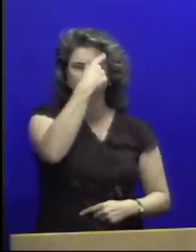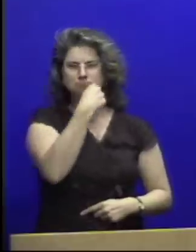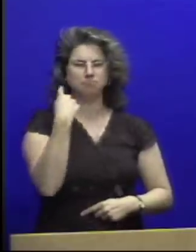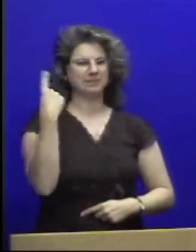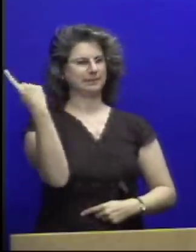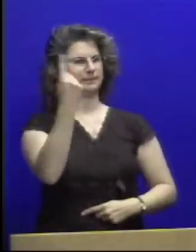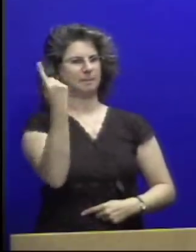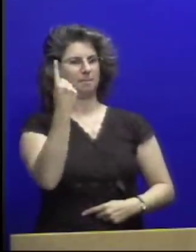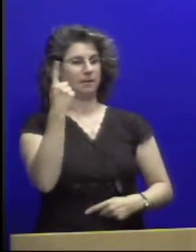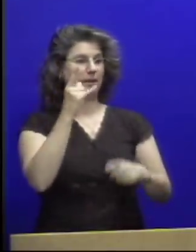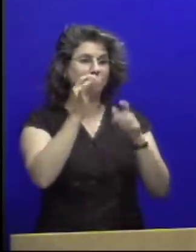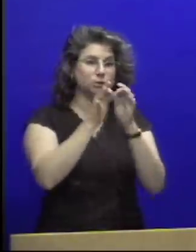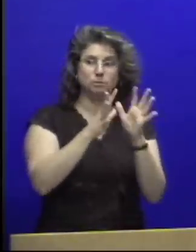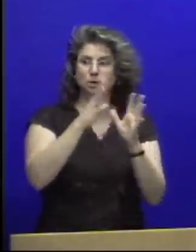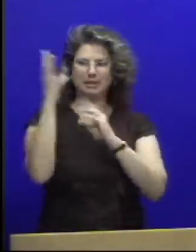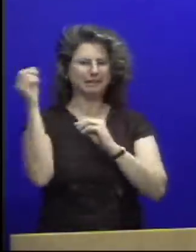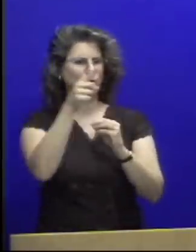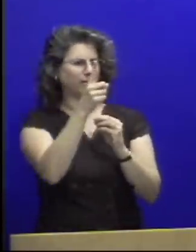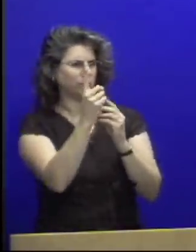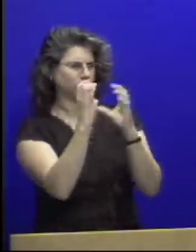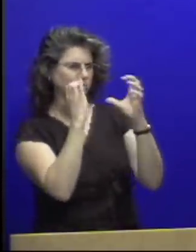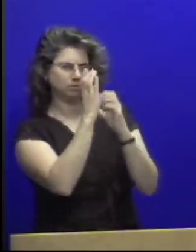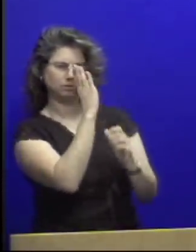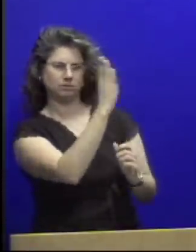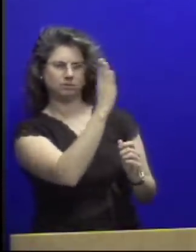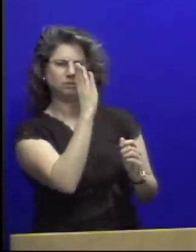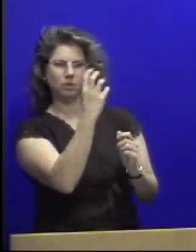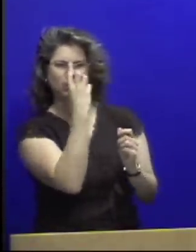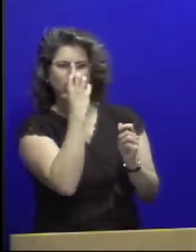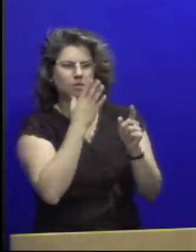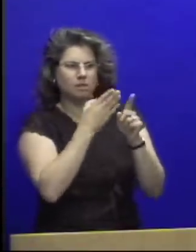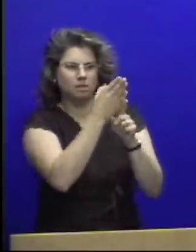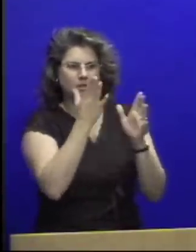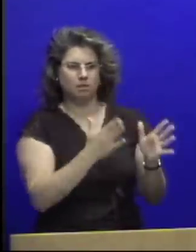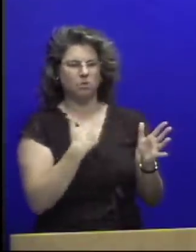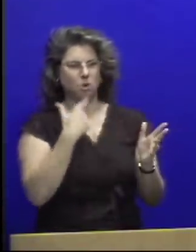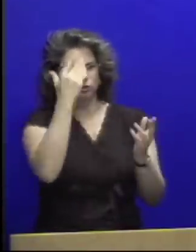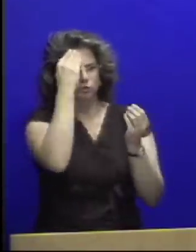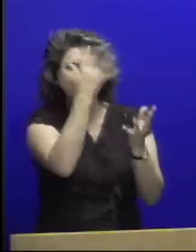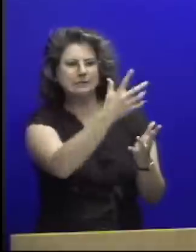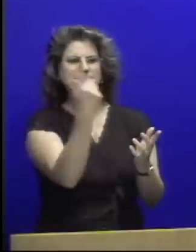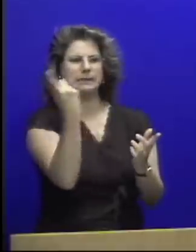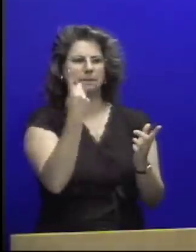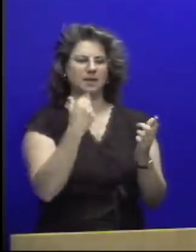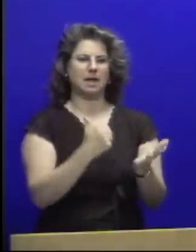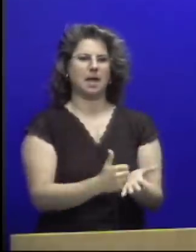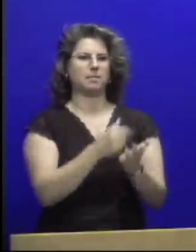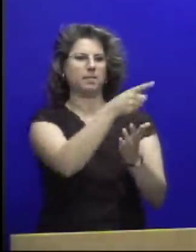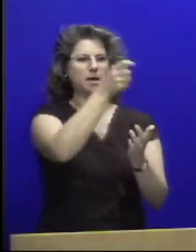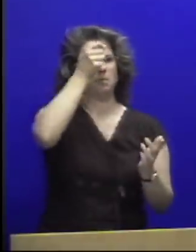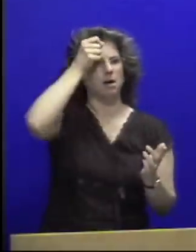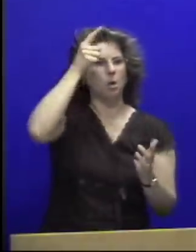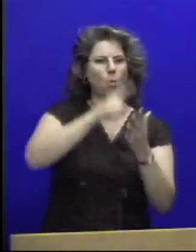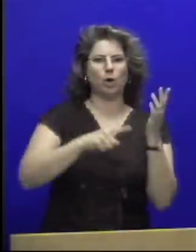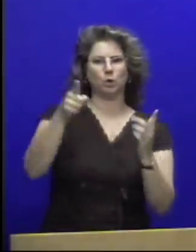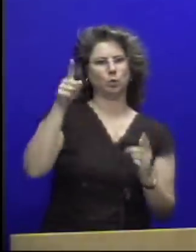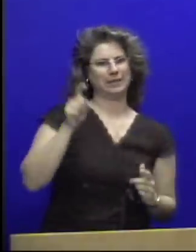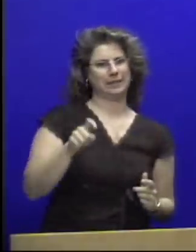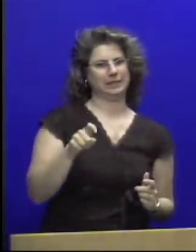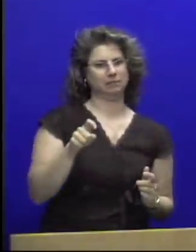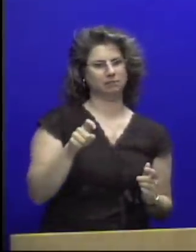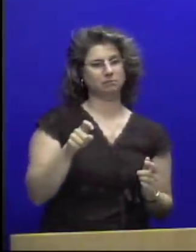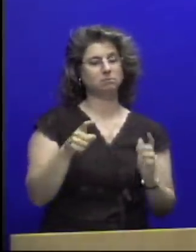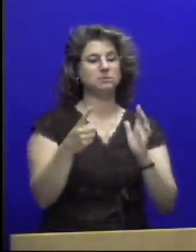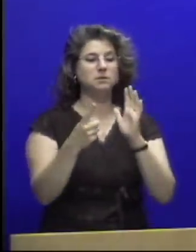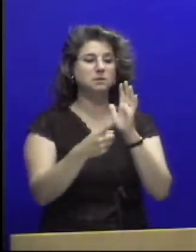once your interpreter leaves and you have to communicate with the anesthesiologist on their own. You're going to have to do certain